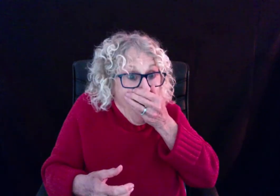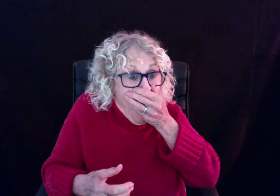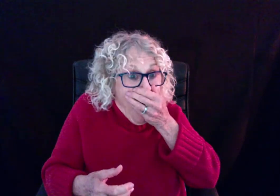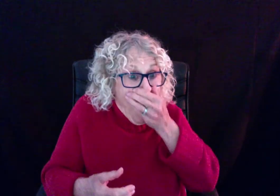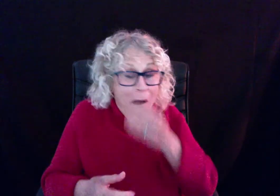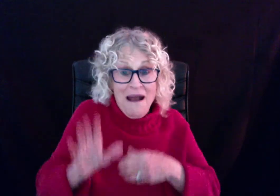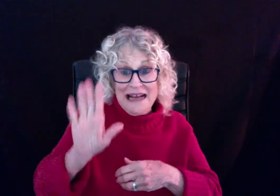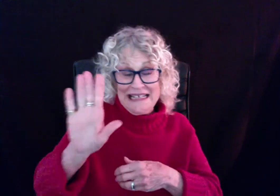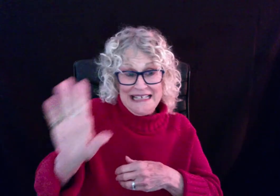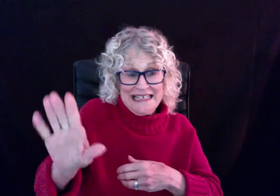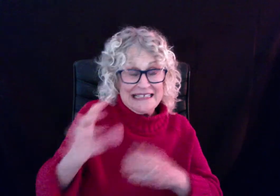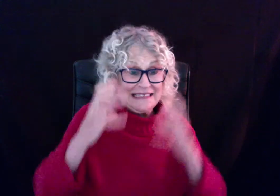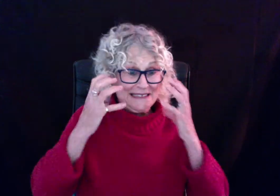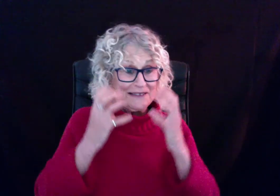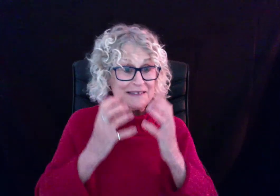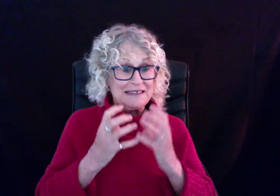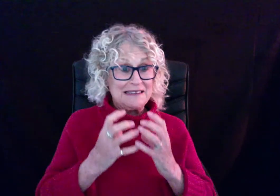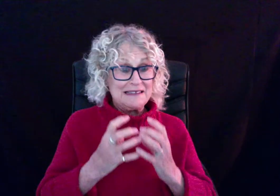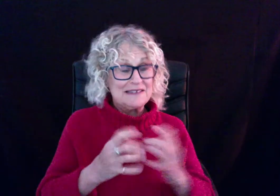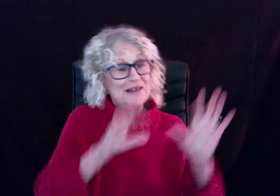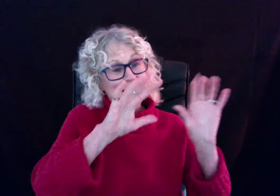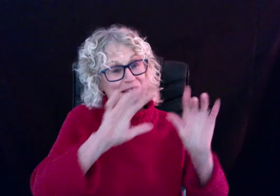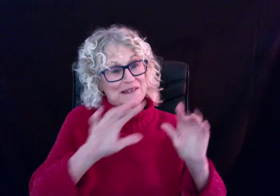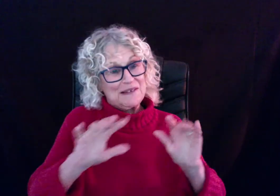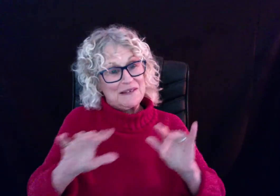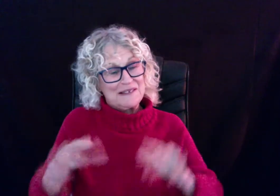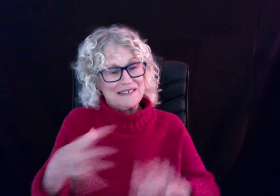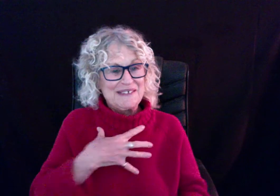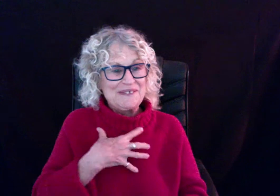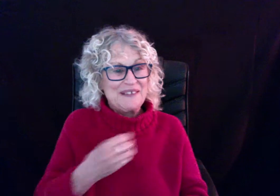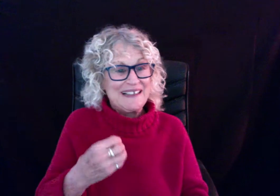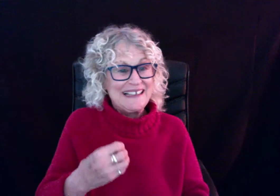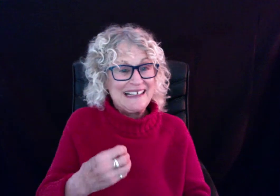Underneath the mistletoe snowy white